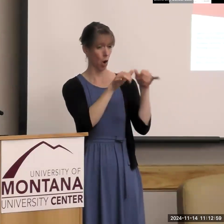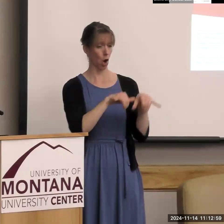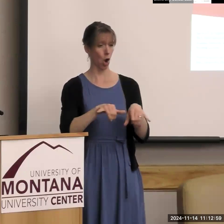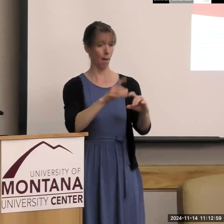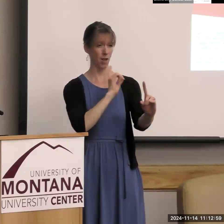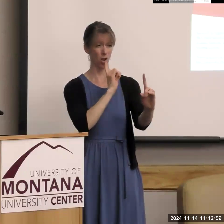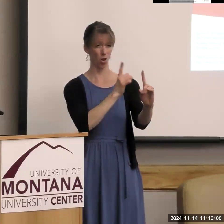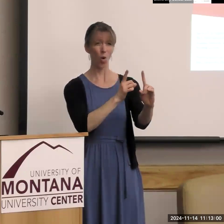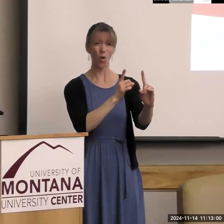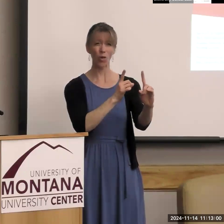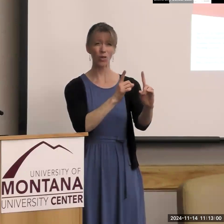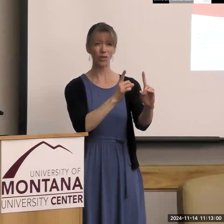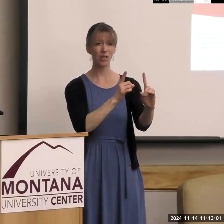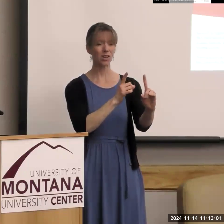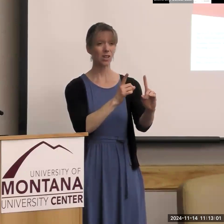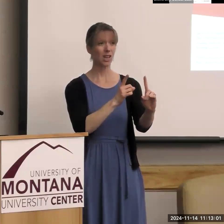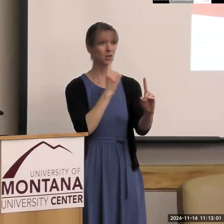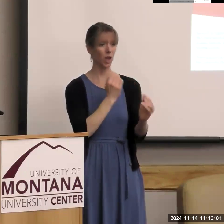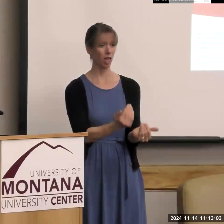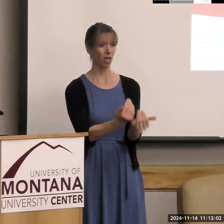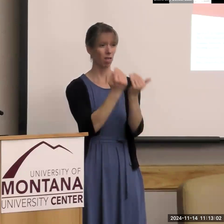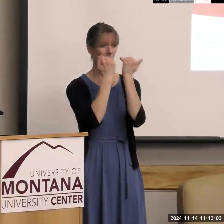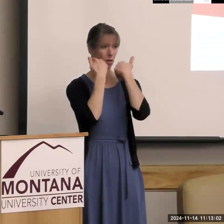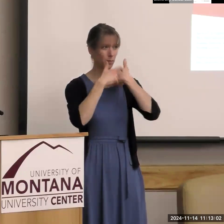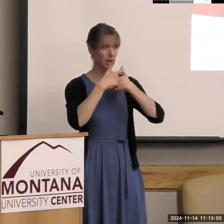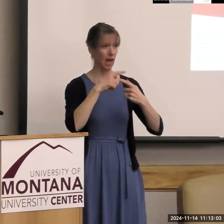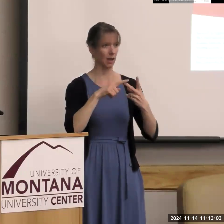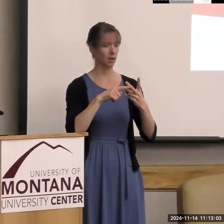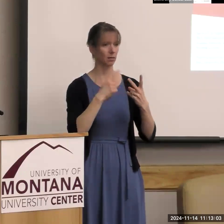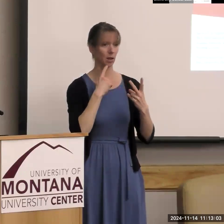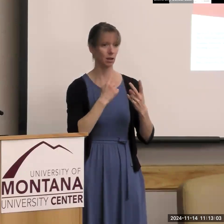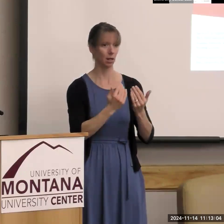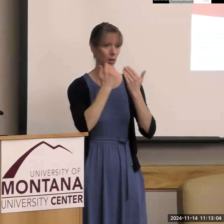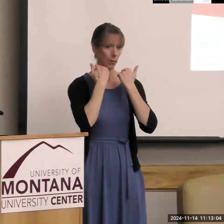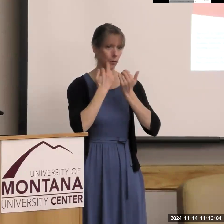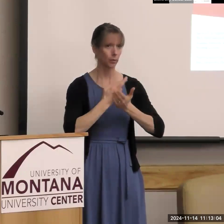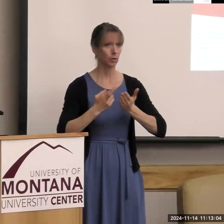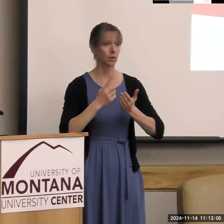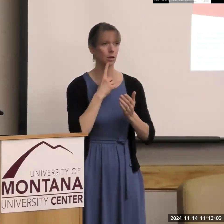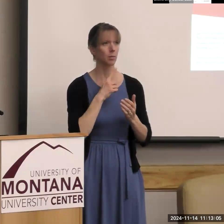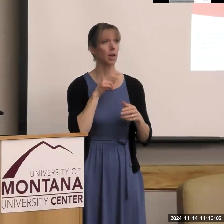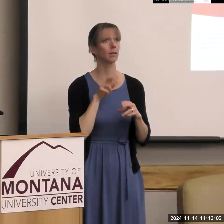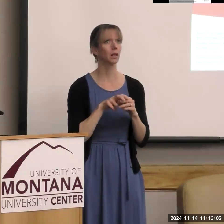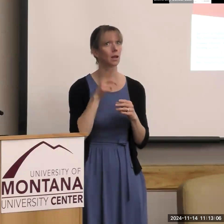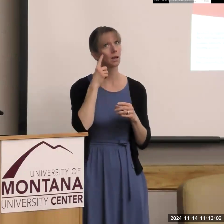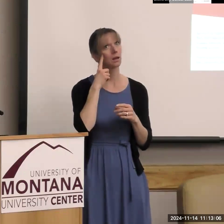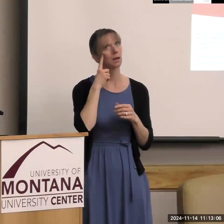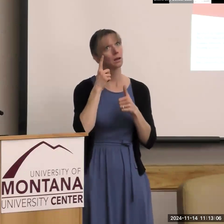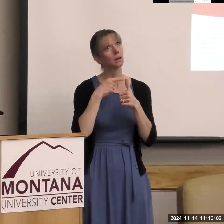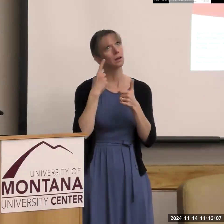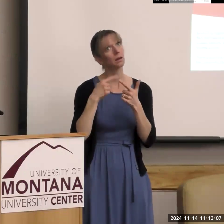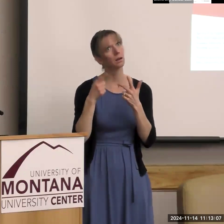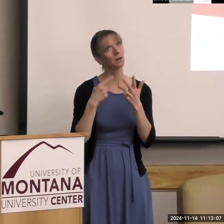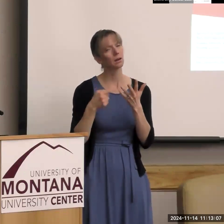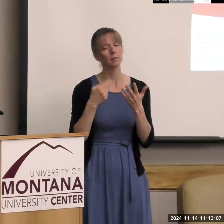so time consuming and resource heavy to always be in the room and to think about all the things. So I don't